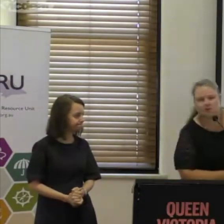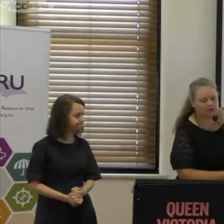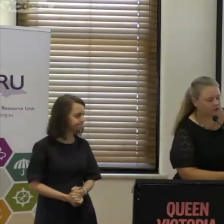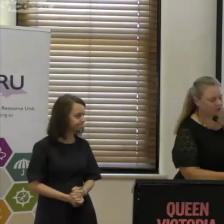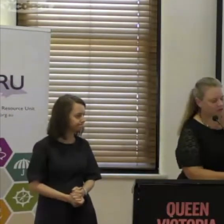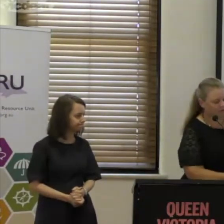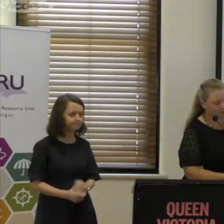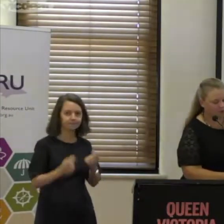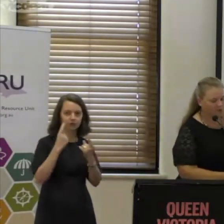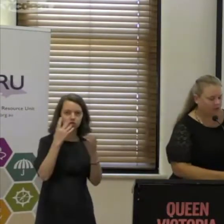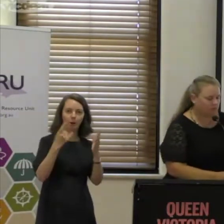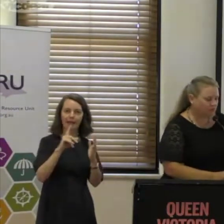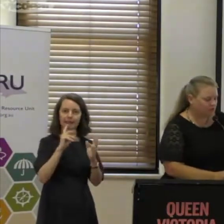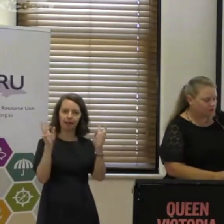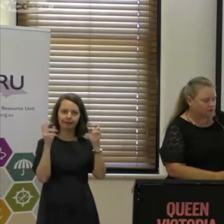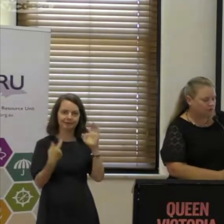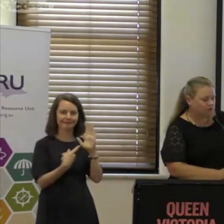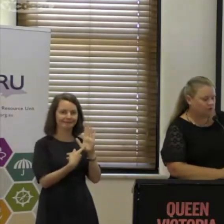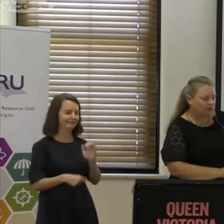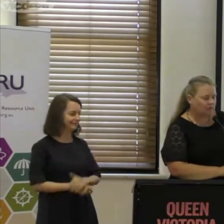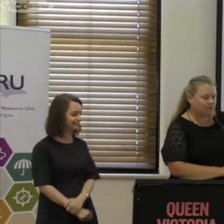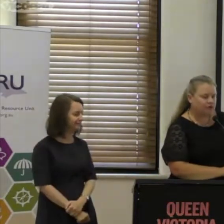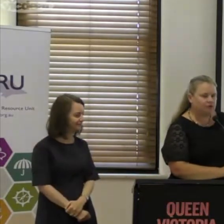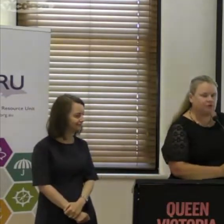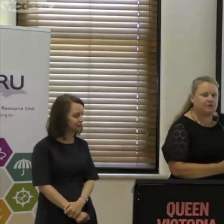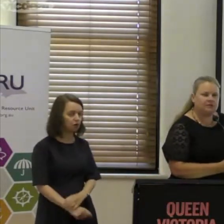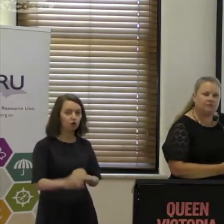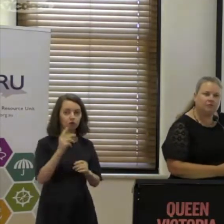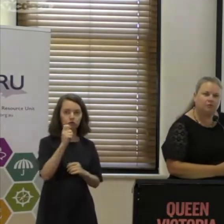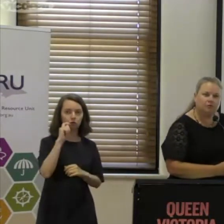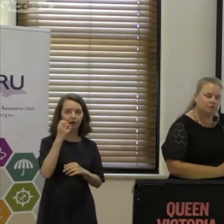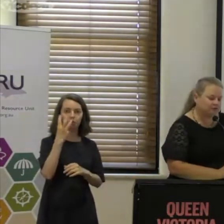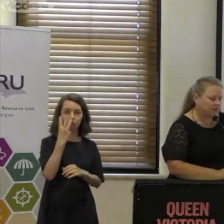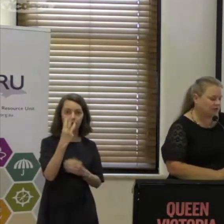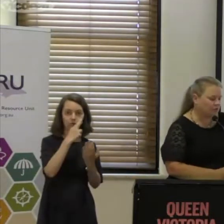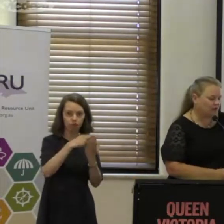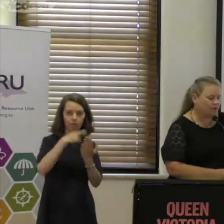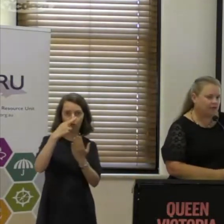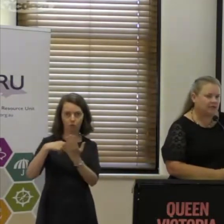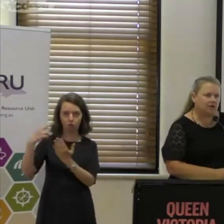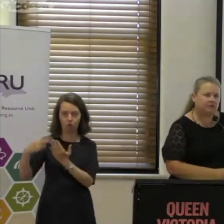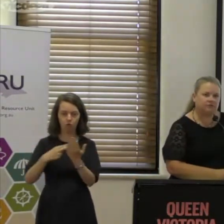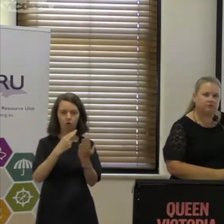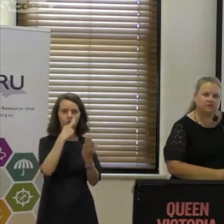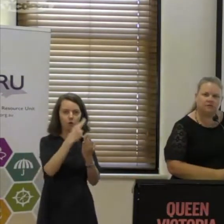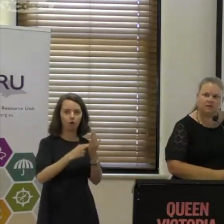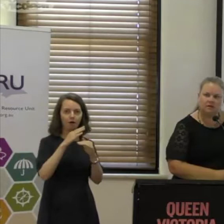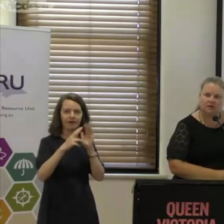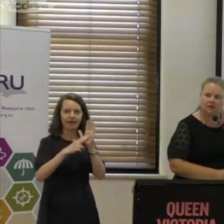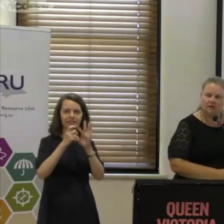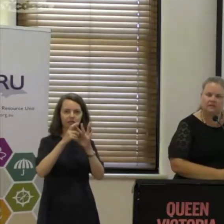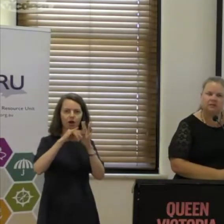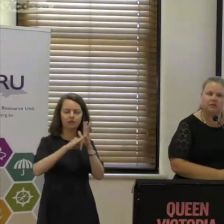The beginning of my show and tell. So we will soon produce 3 summary reports, one on the NDIS resources, so